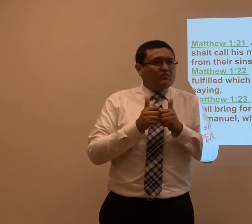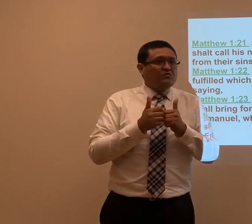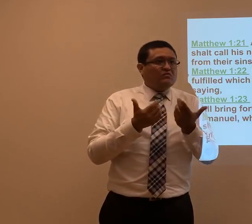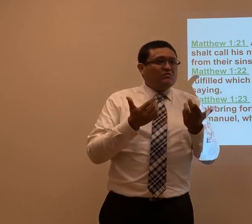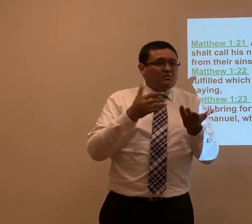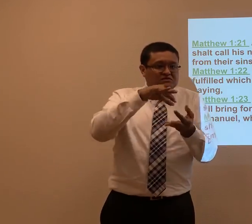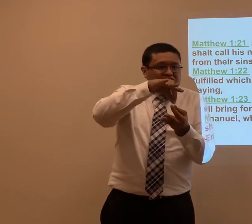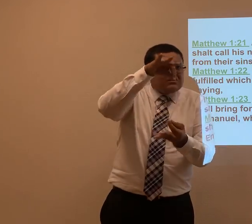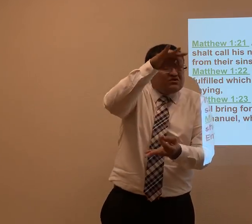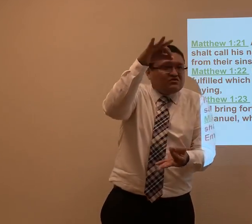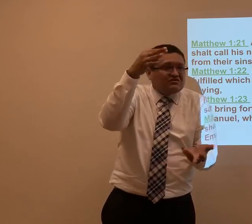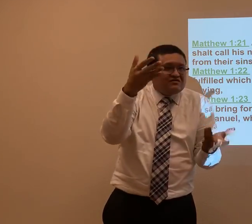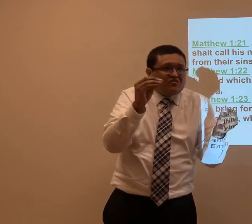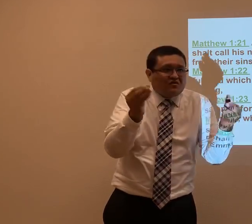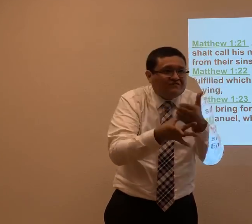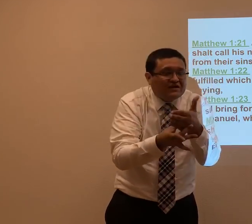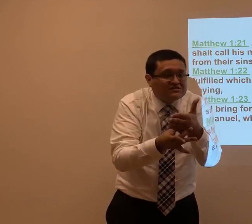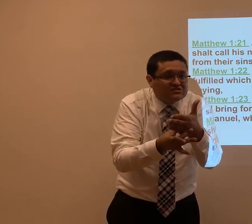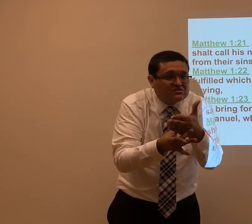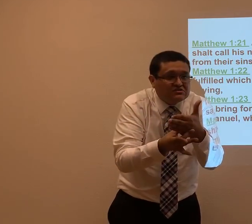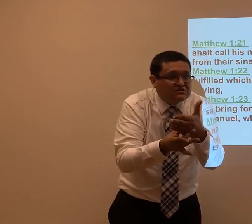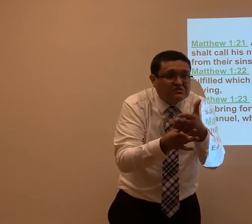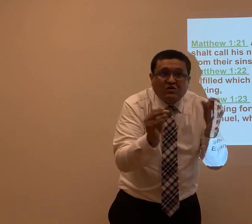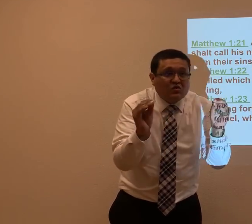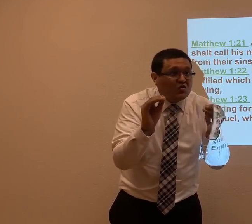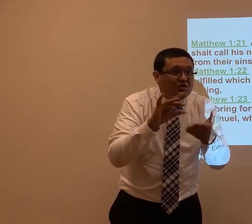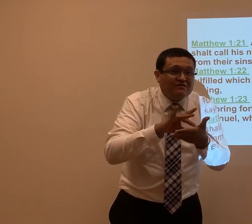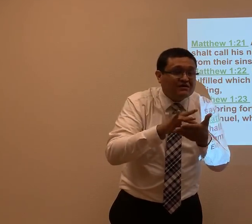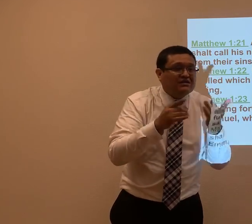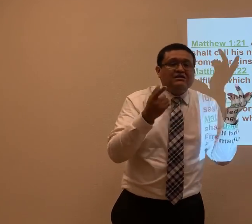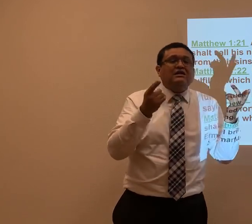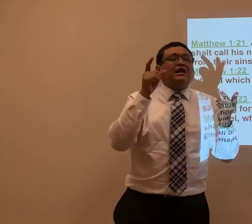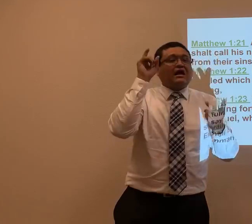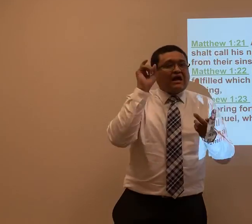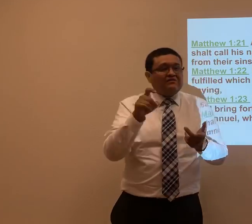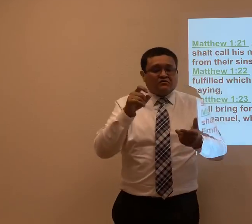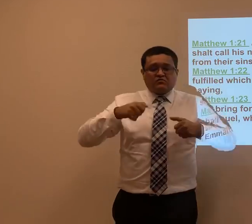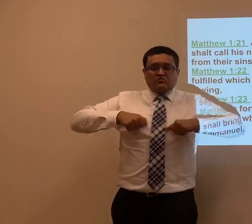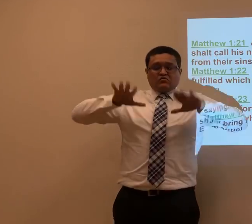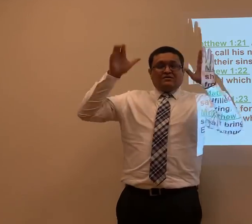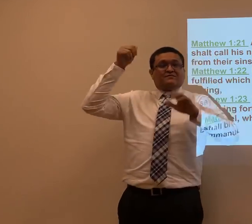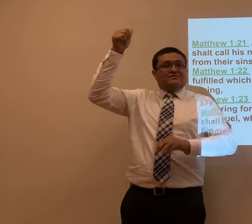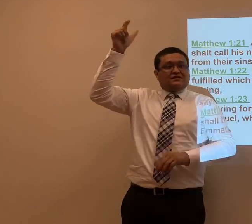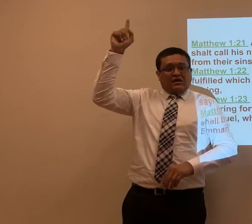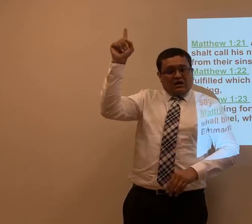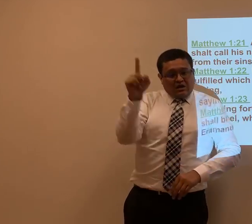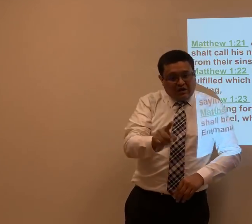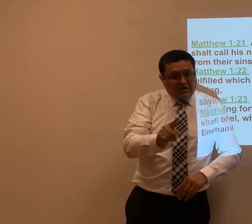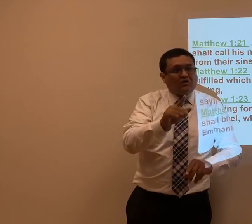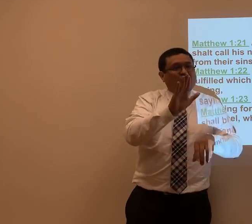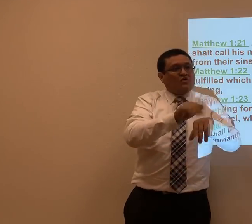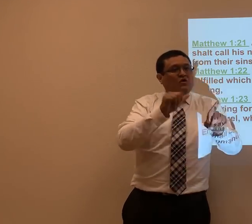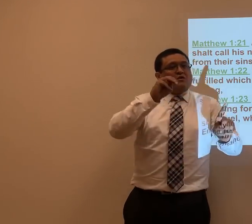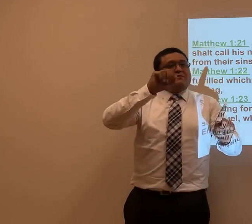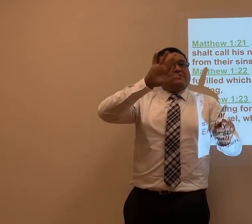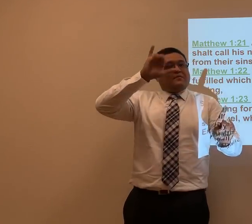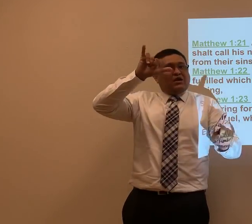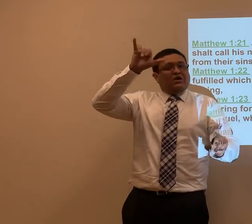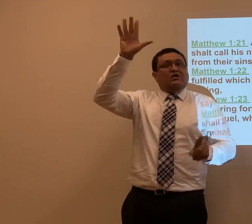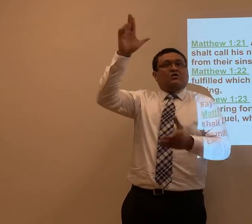and he wants to reconnect with you. And the only way to connect is to be born again, and to receive that Holy Ghost. You have to call upon